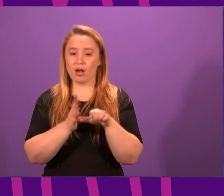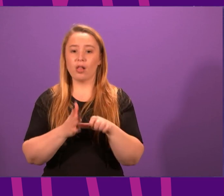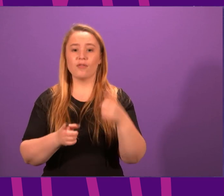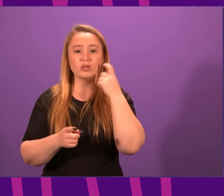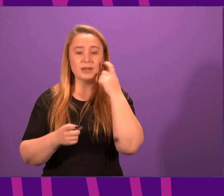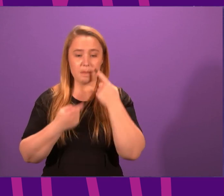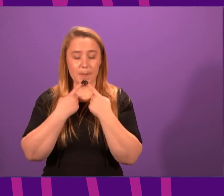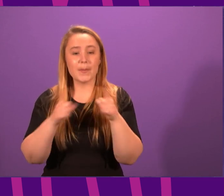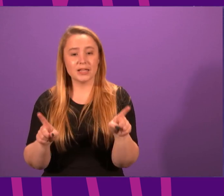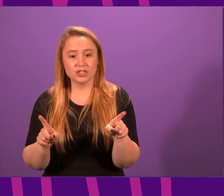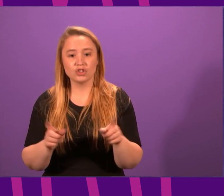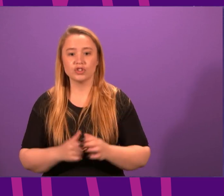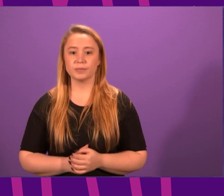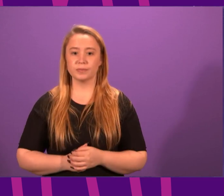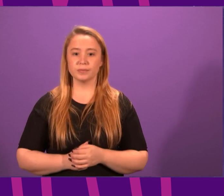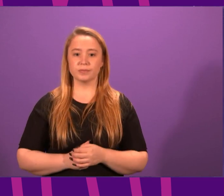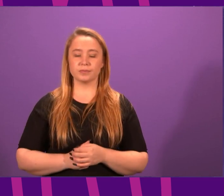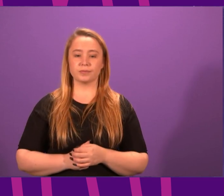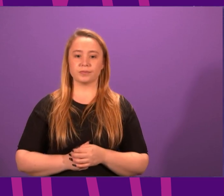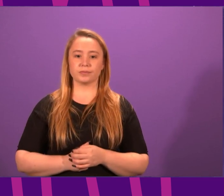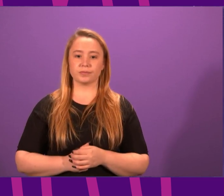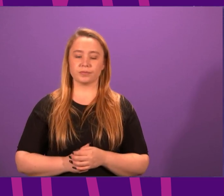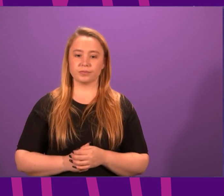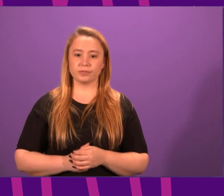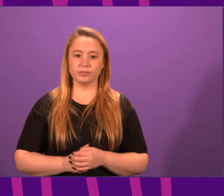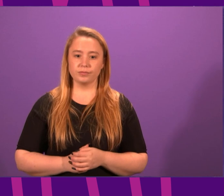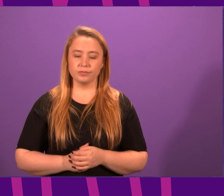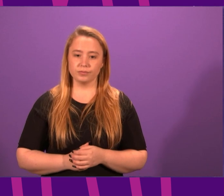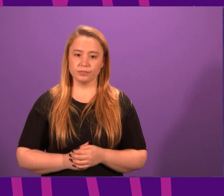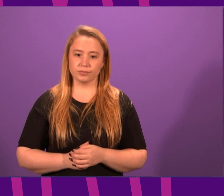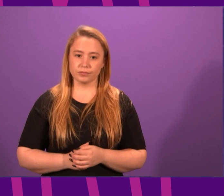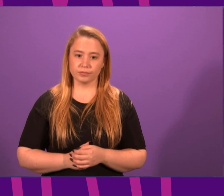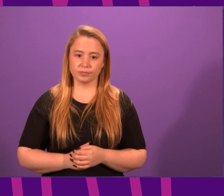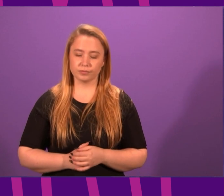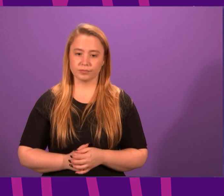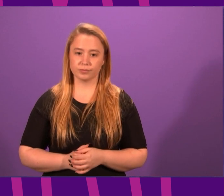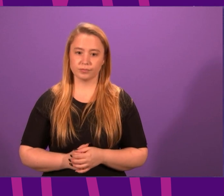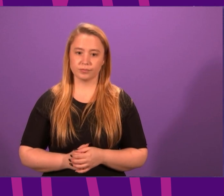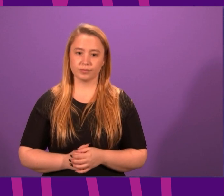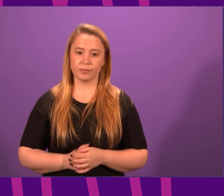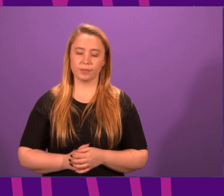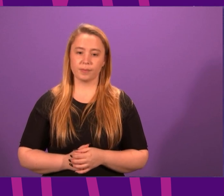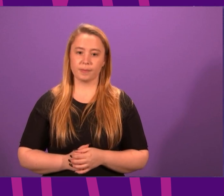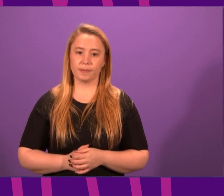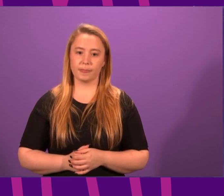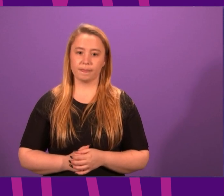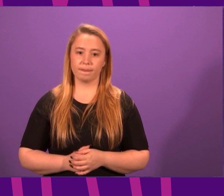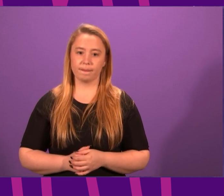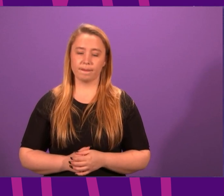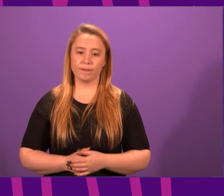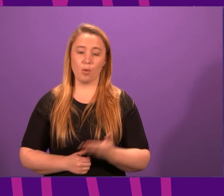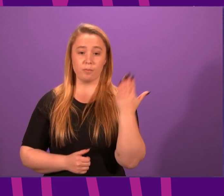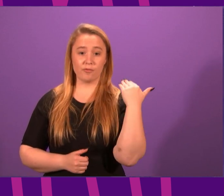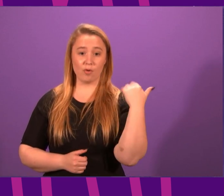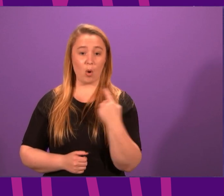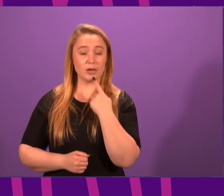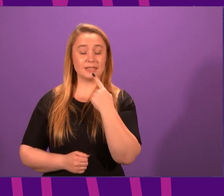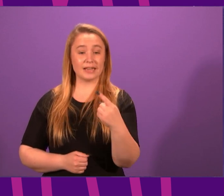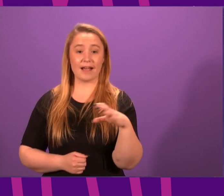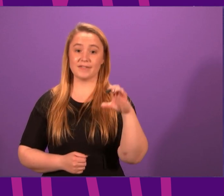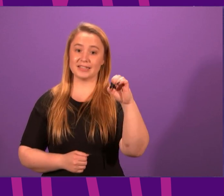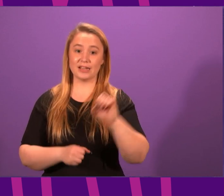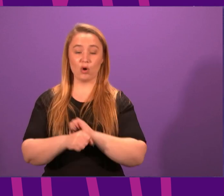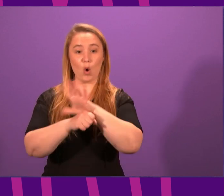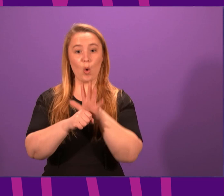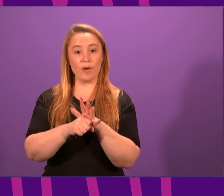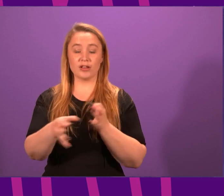challenges. A few months ago, and Willie Rennes, you mentioned this, we were being told that we would have, or we were in the midst of a zero COVID strategy, and we had a chance to